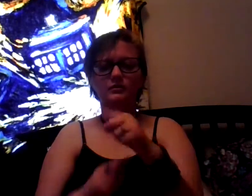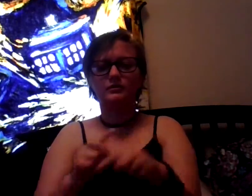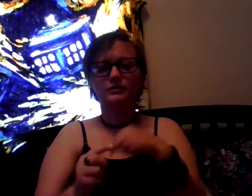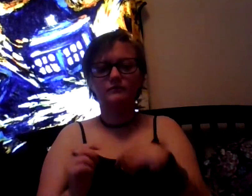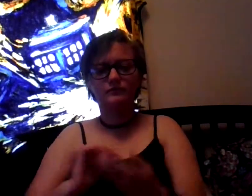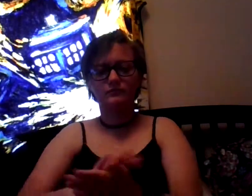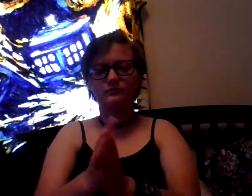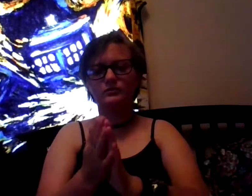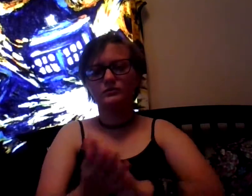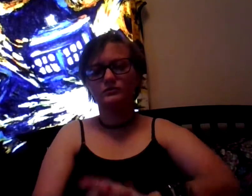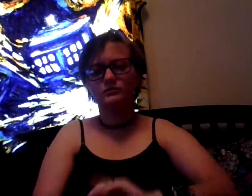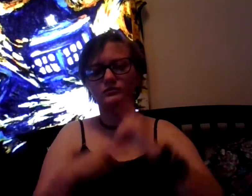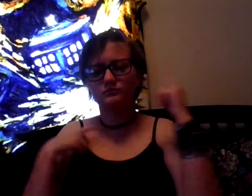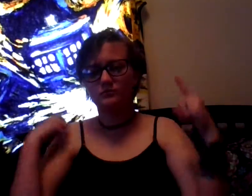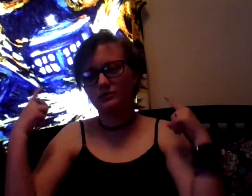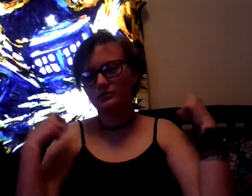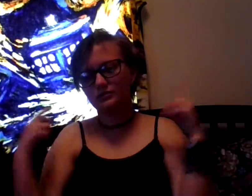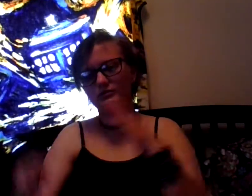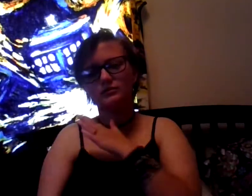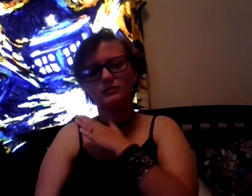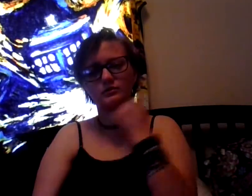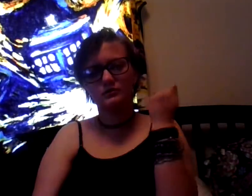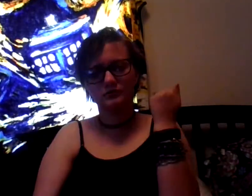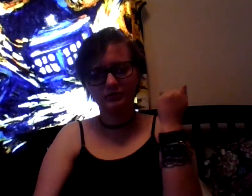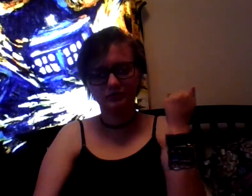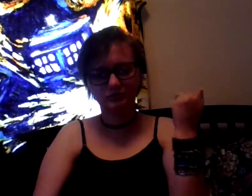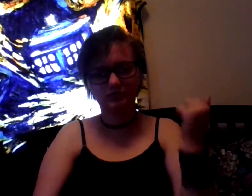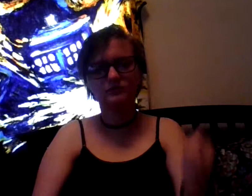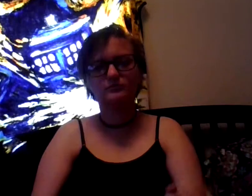Guillotine. Even when I lose my head.